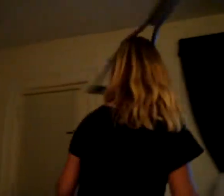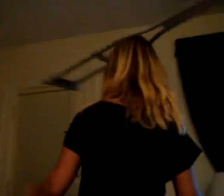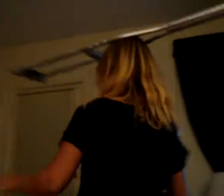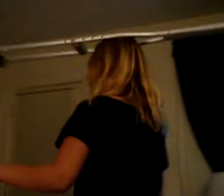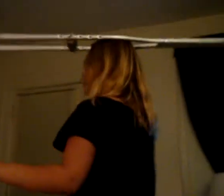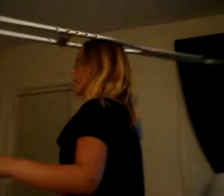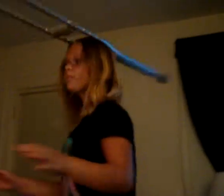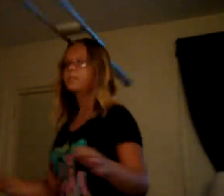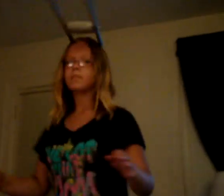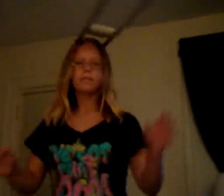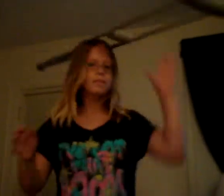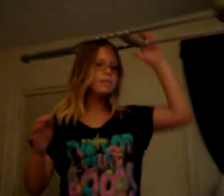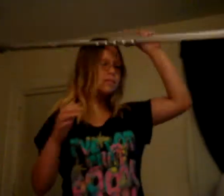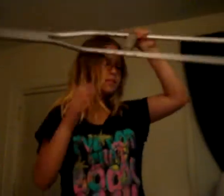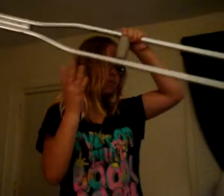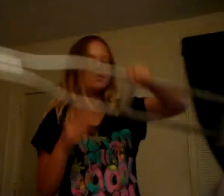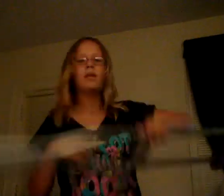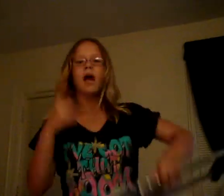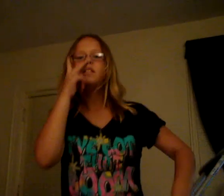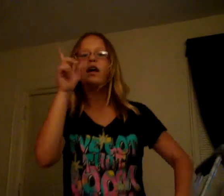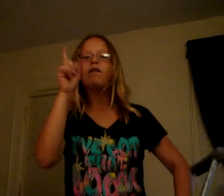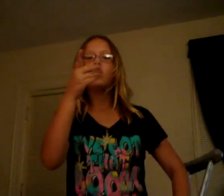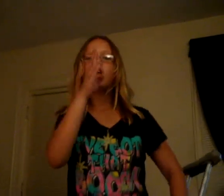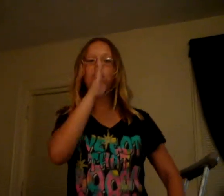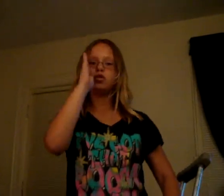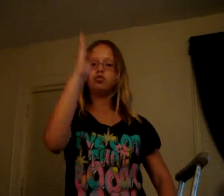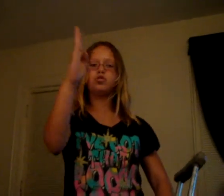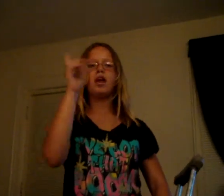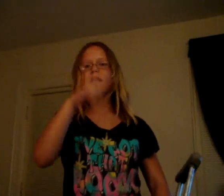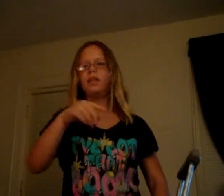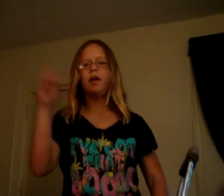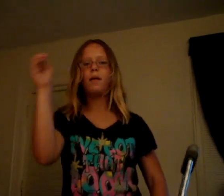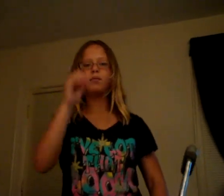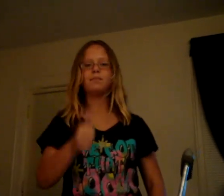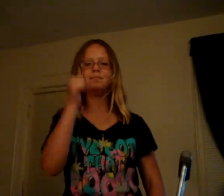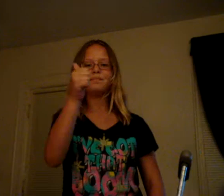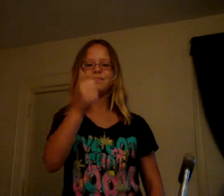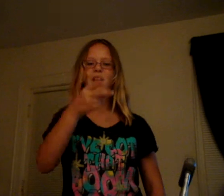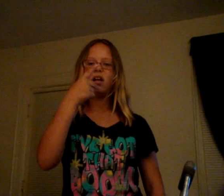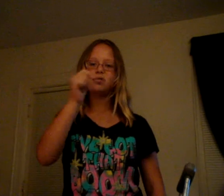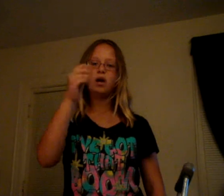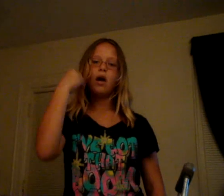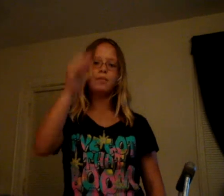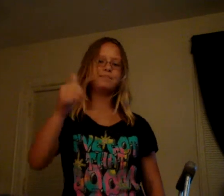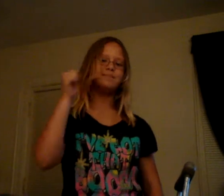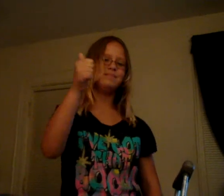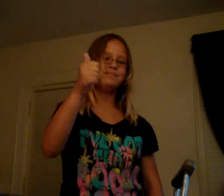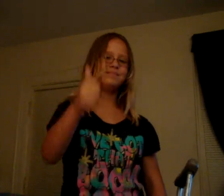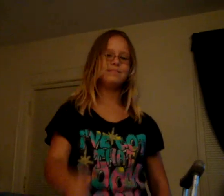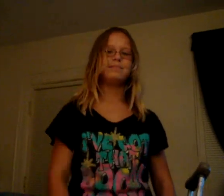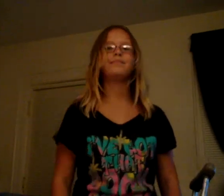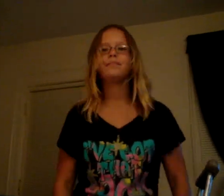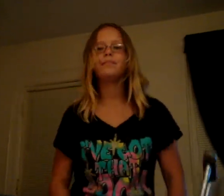A set of Sam's, get down there. Does that one make sense why Matt's acting this way? What he mouthed Dr. Benny? Yeah.